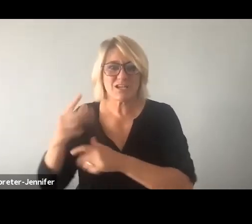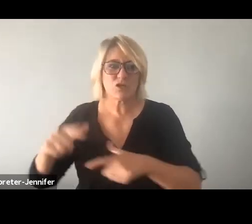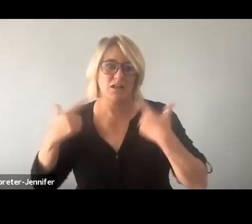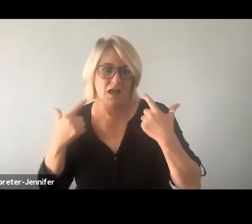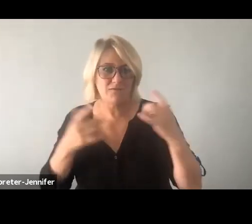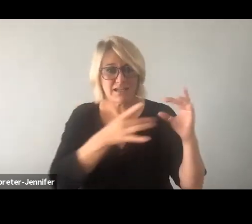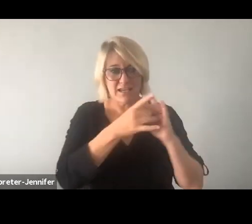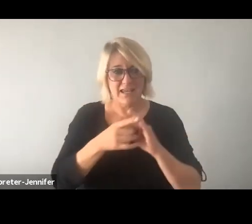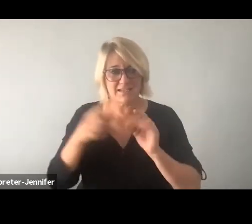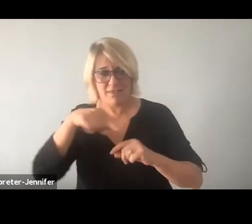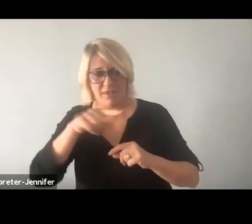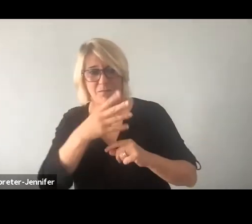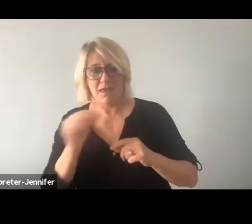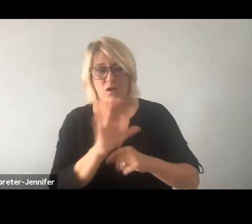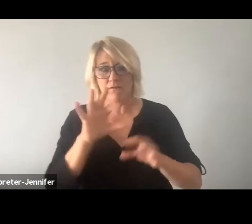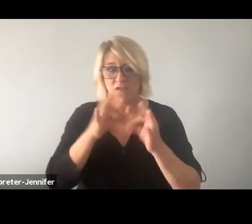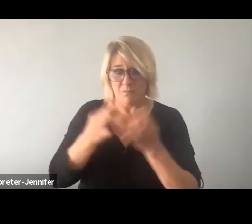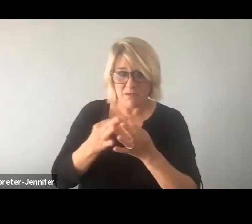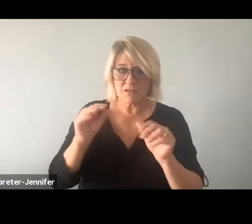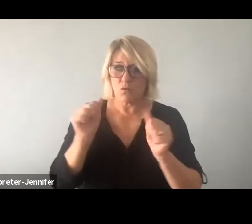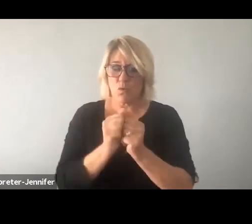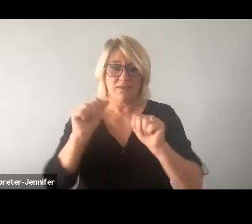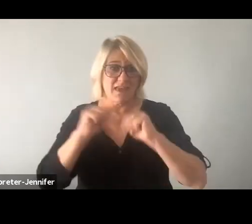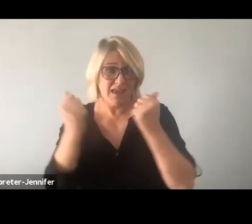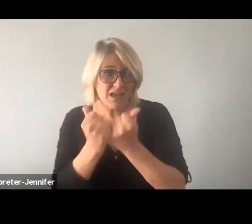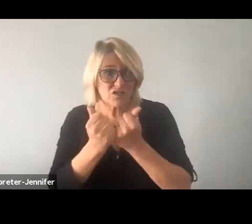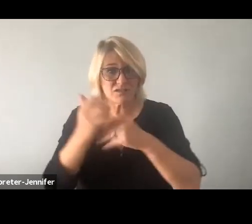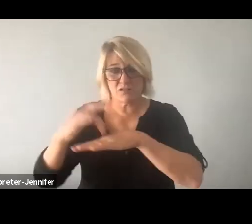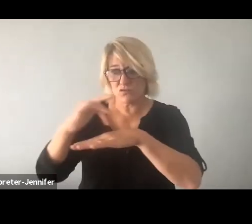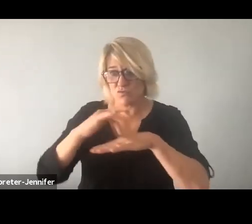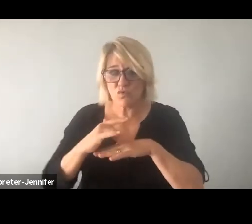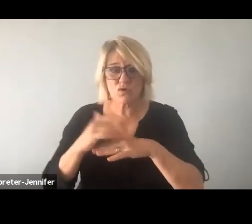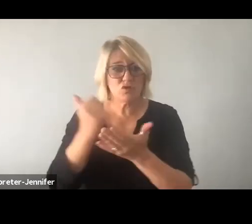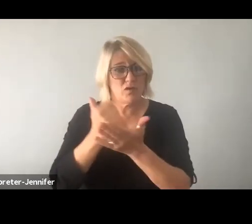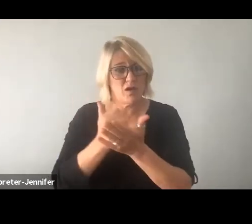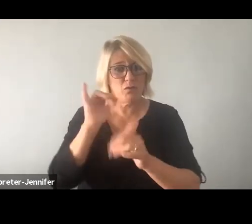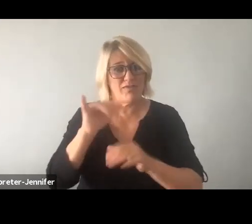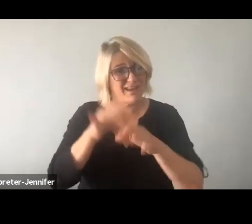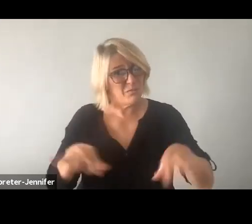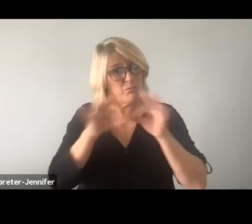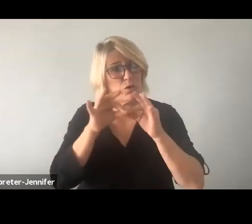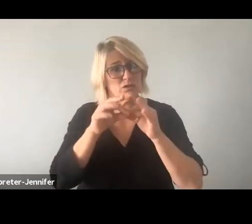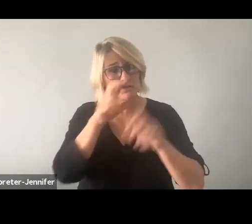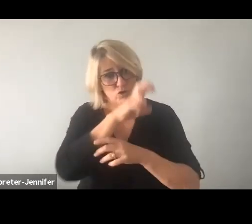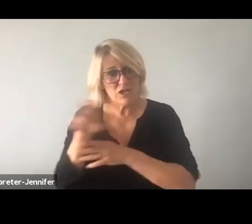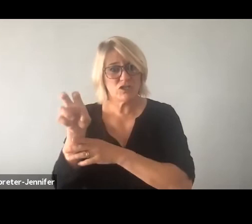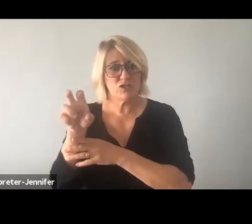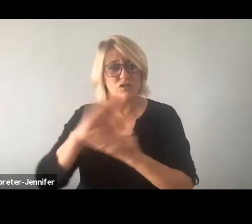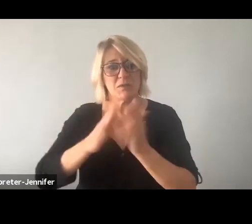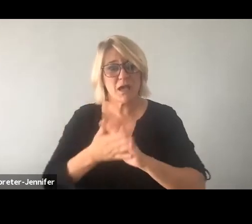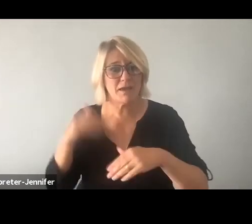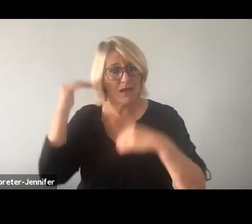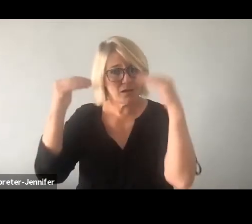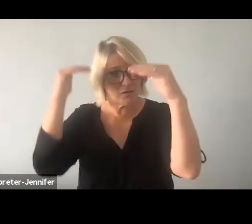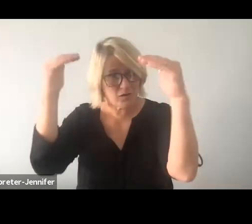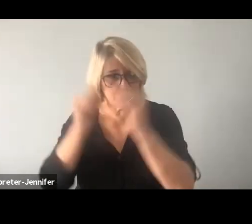with agencies and resources to assist in that important transition to adulthood. Life